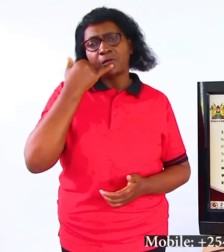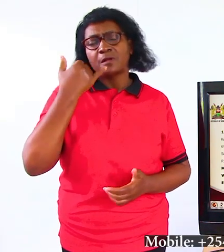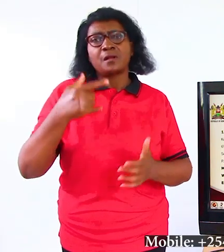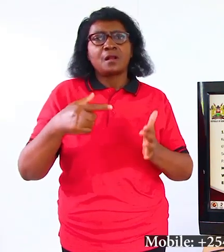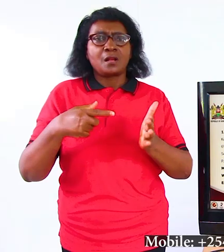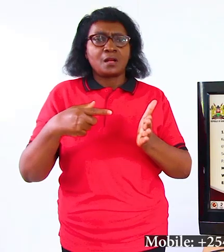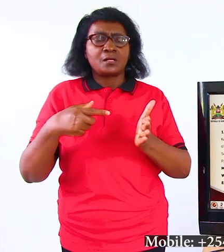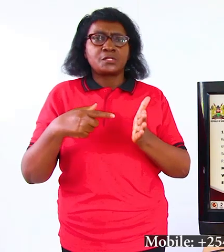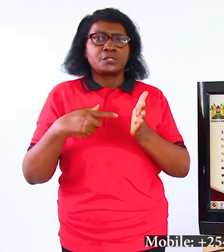+254